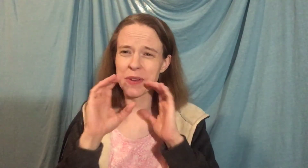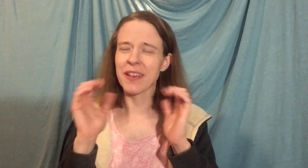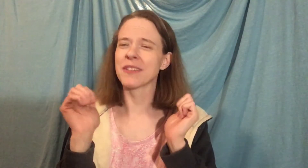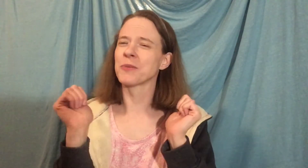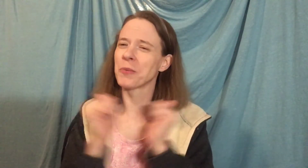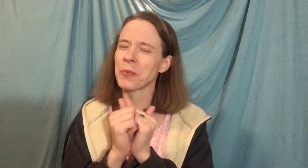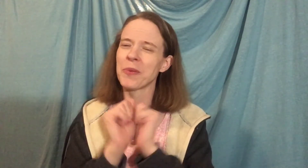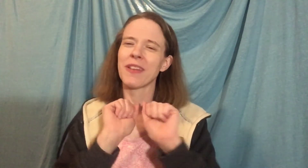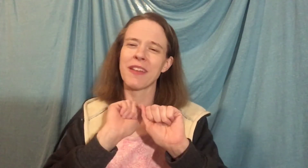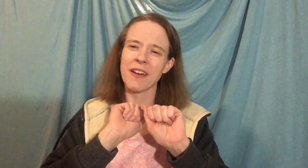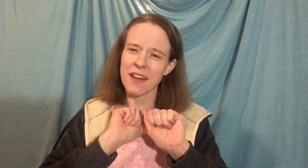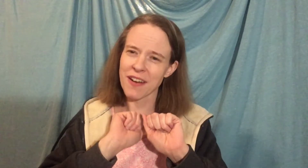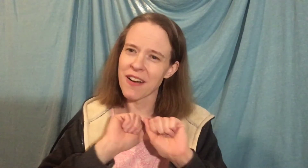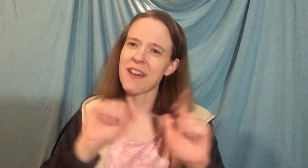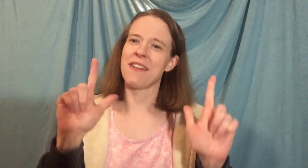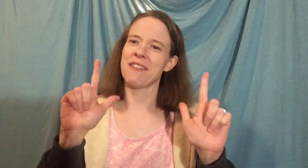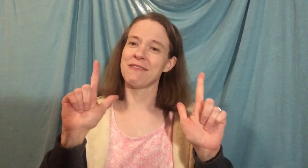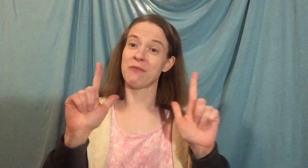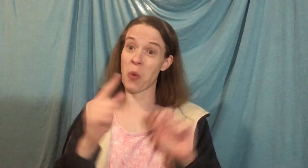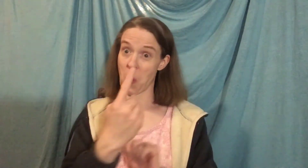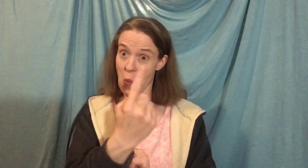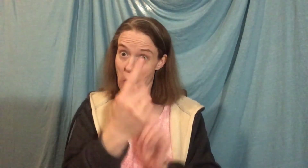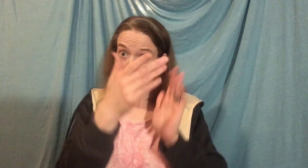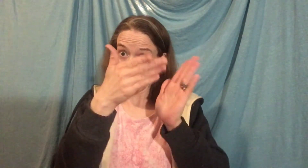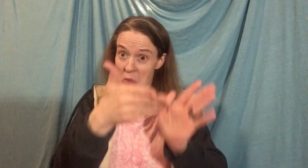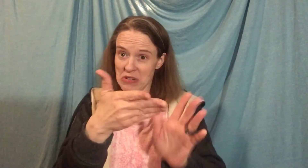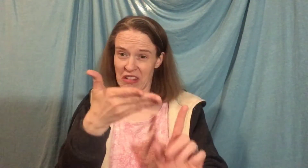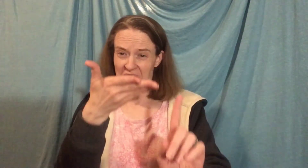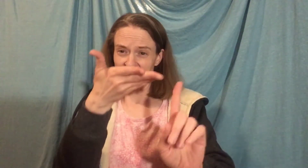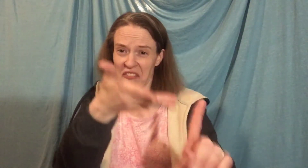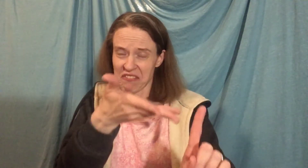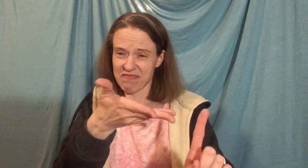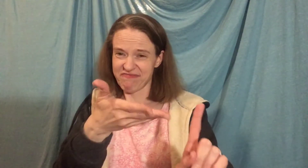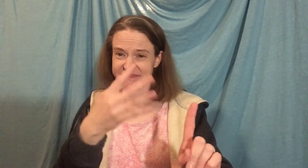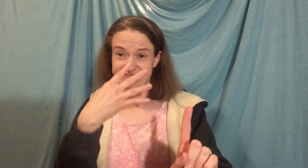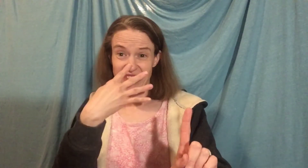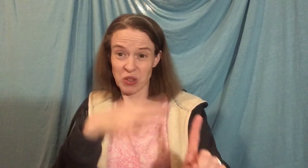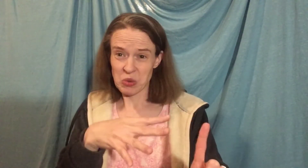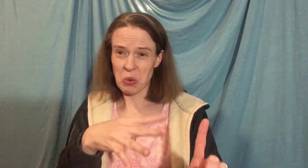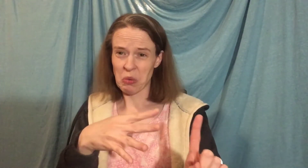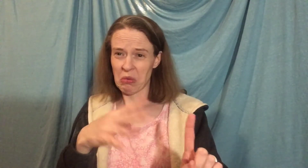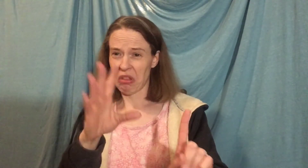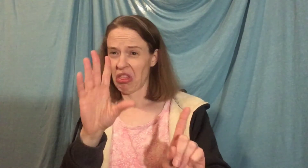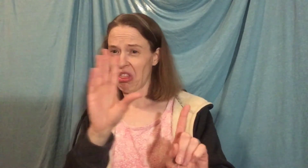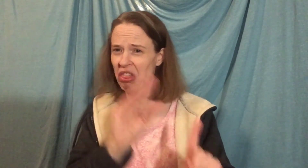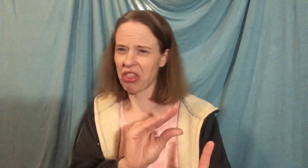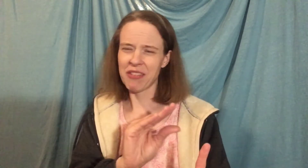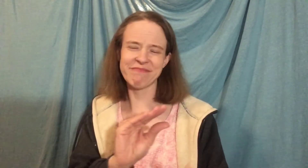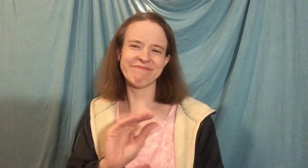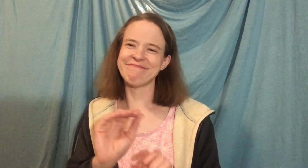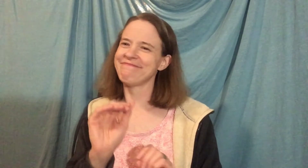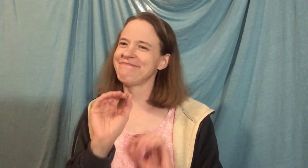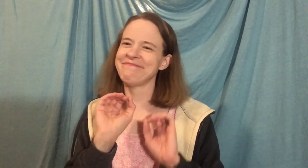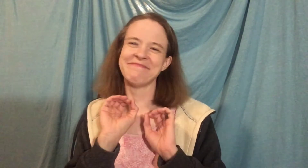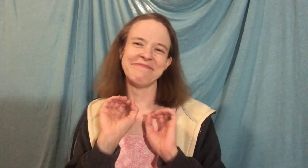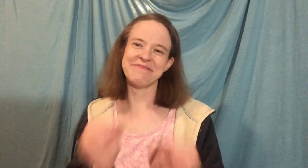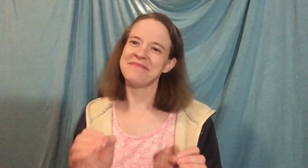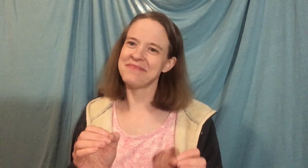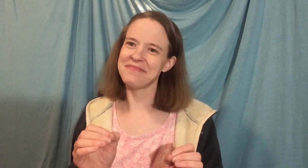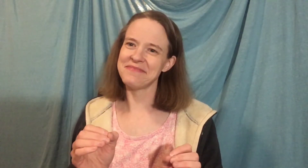and communication is with all. One person being left out and ignored and marginalized